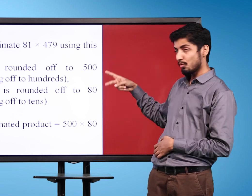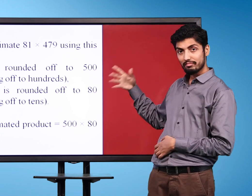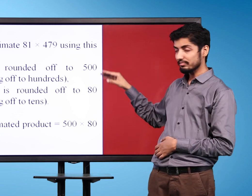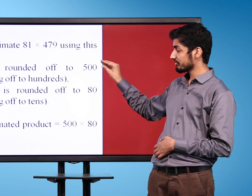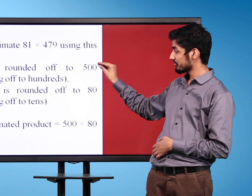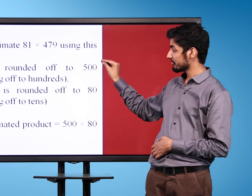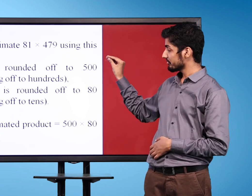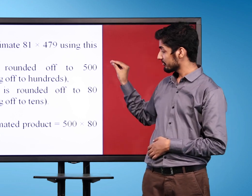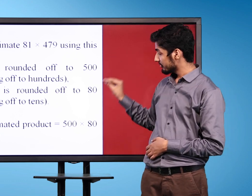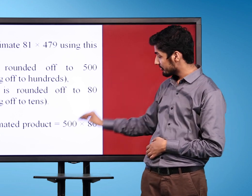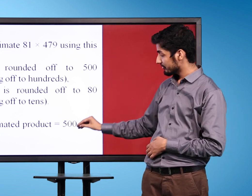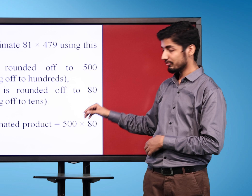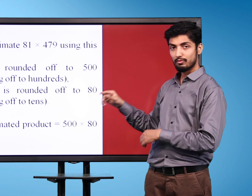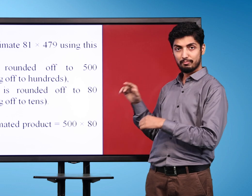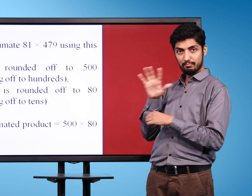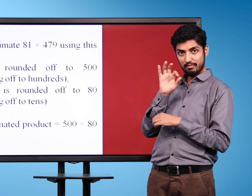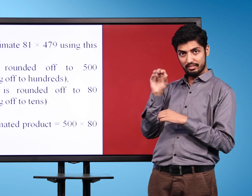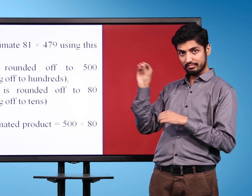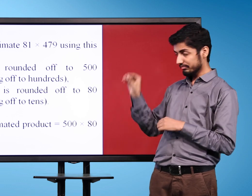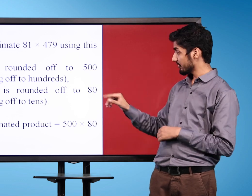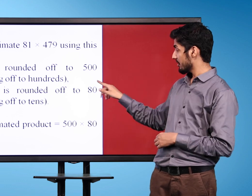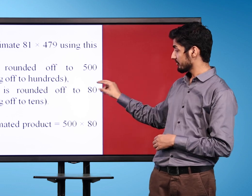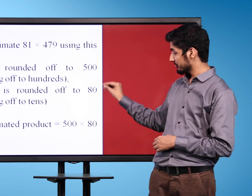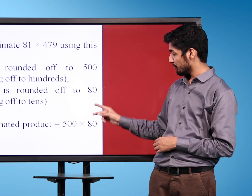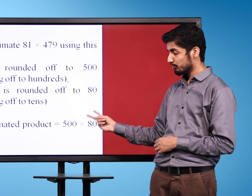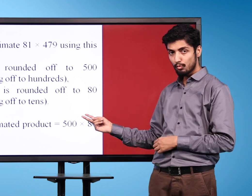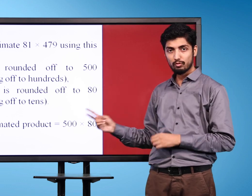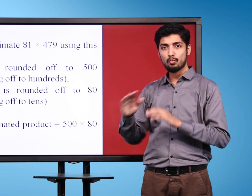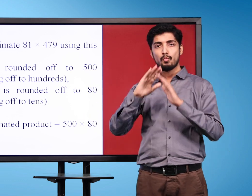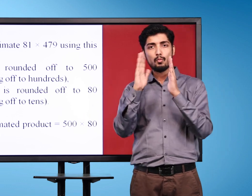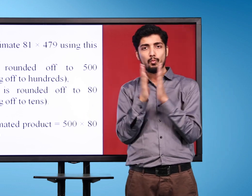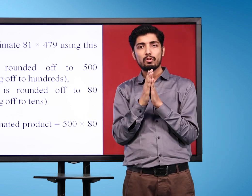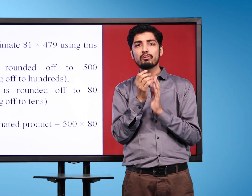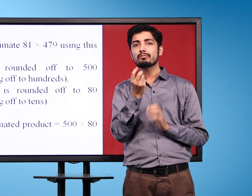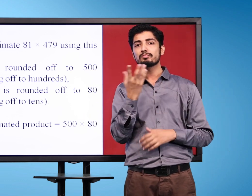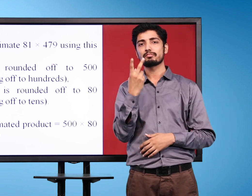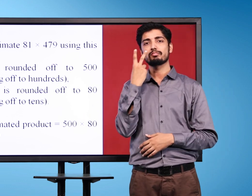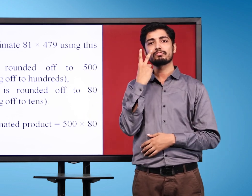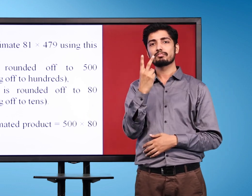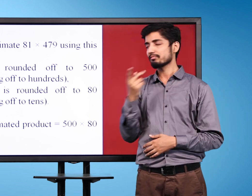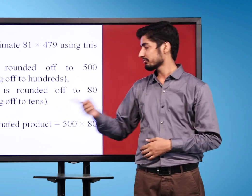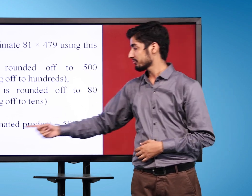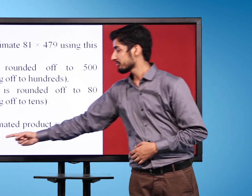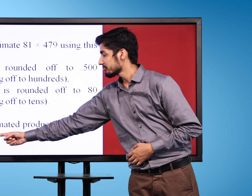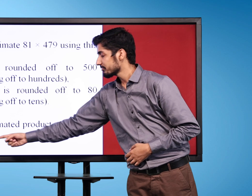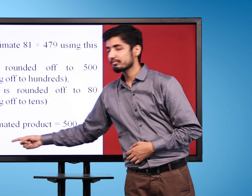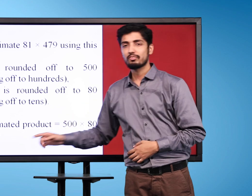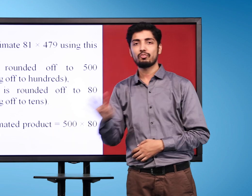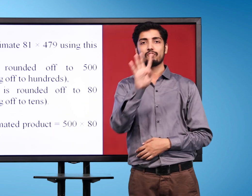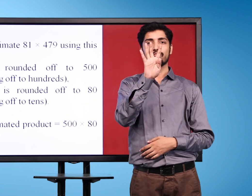The estimated product is equal to 500 multiplied by 80, which is equal to